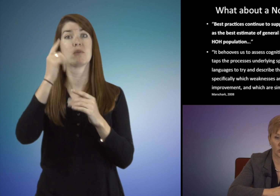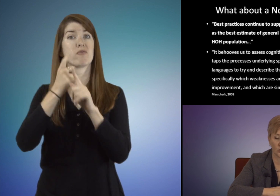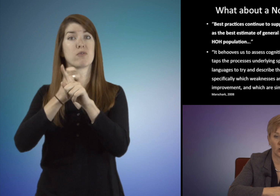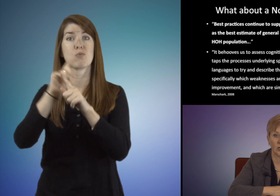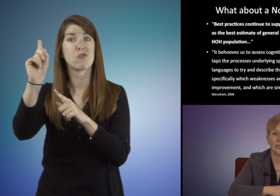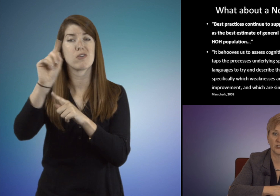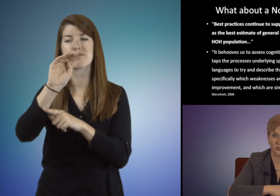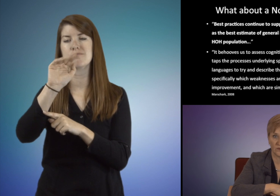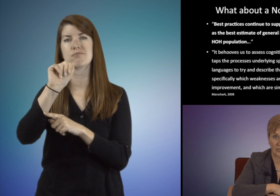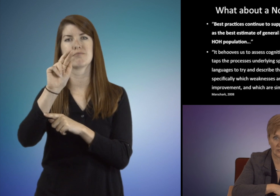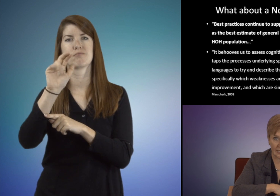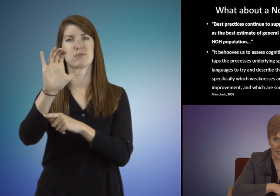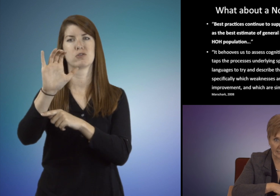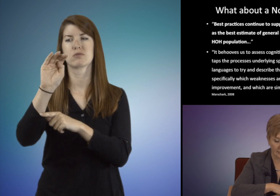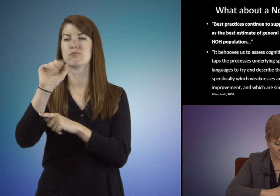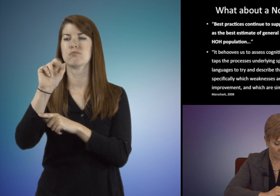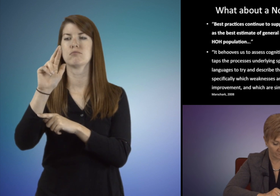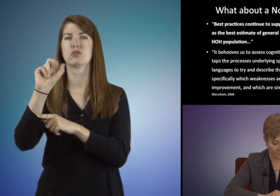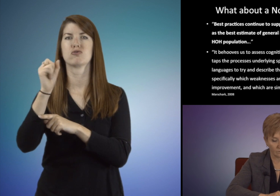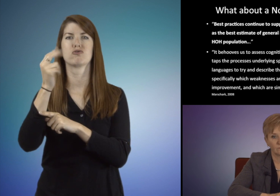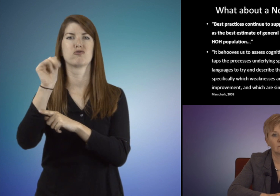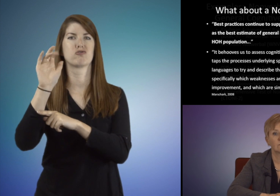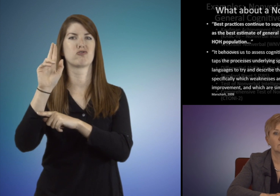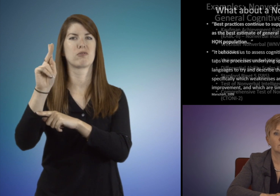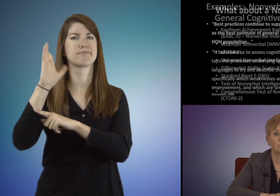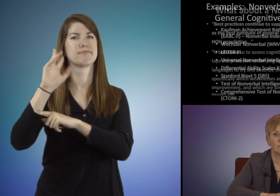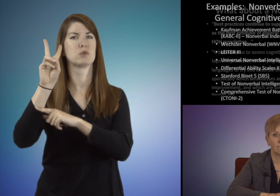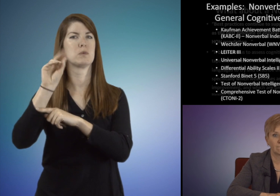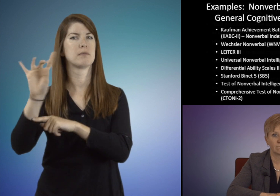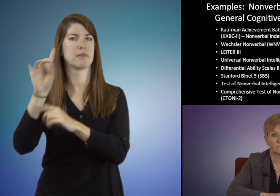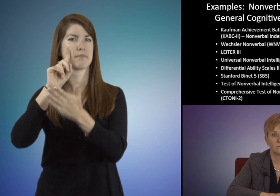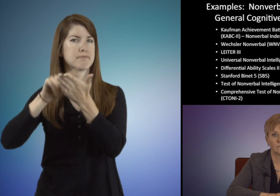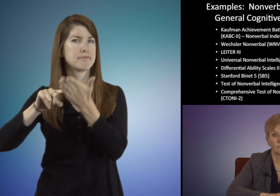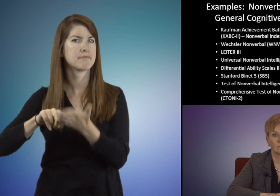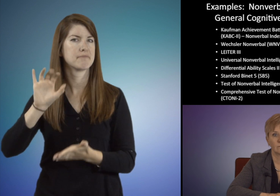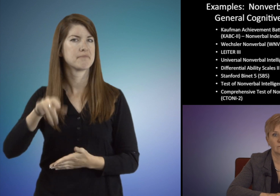Mark Marshart in 2008.